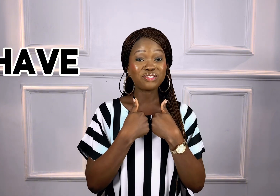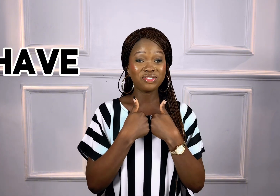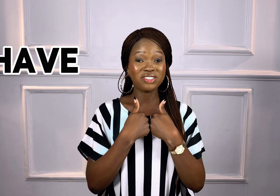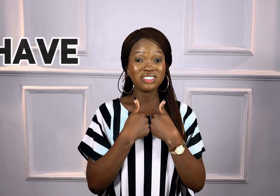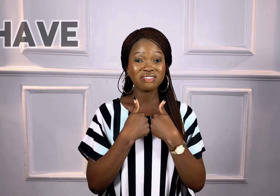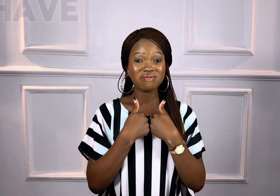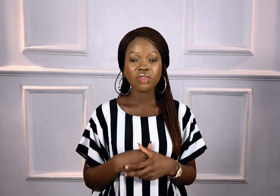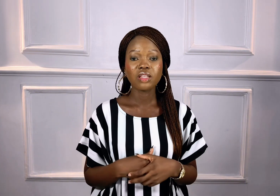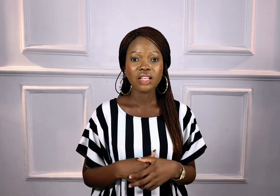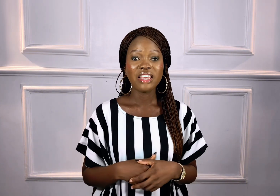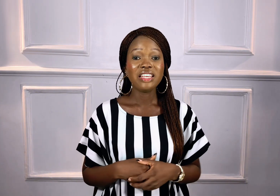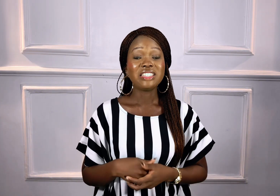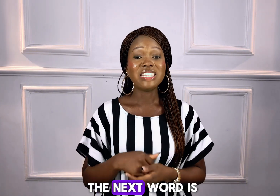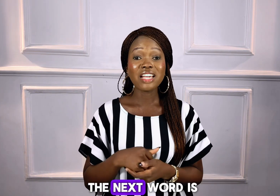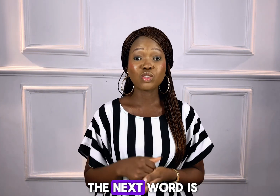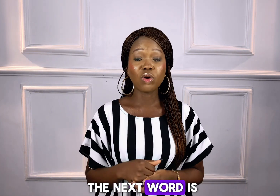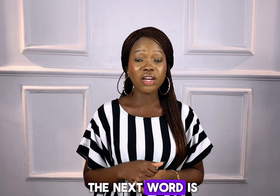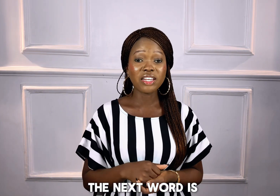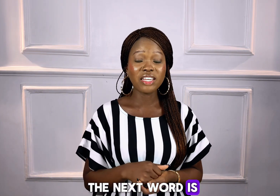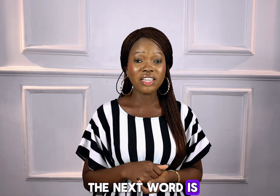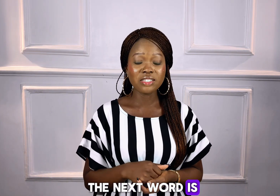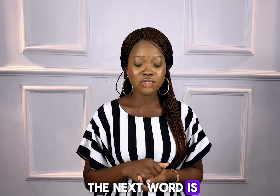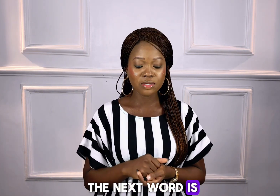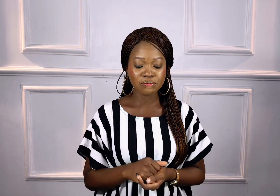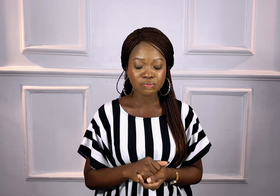Have. The next word is